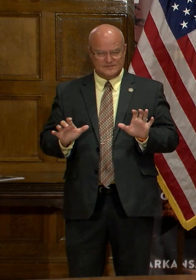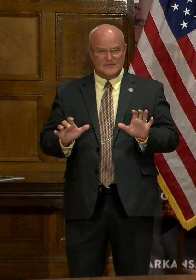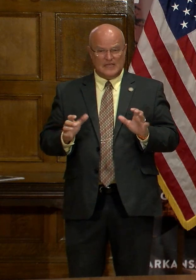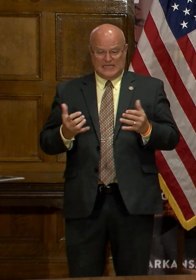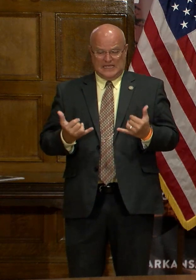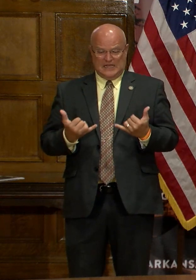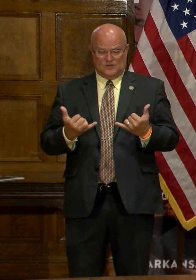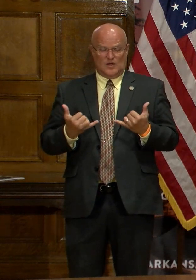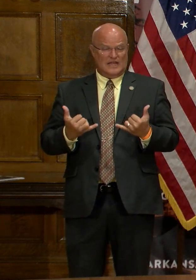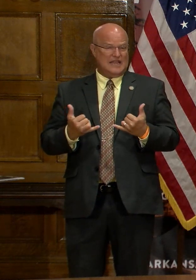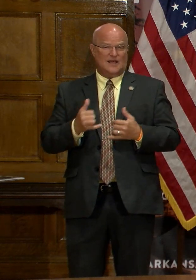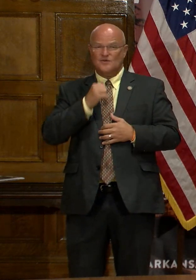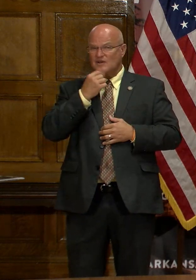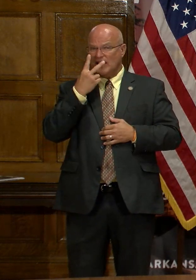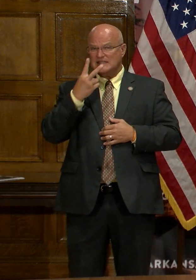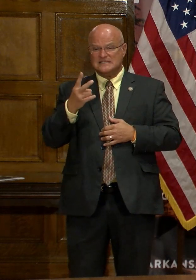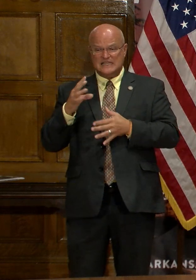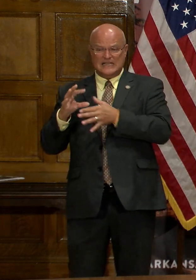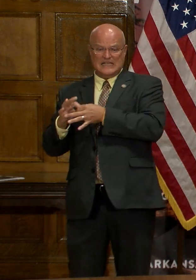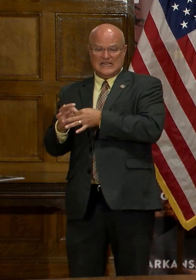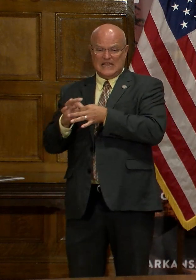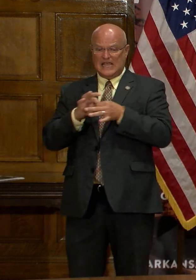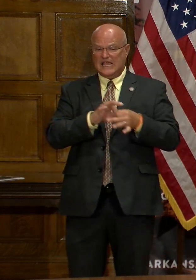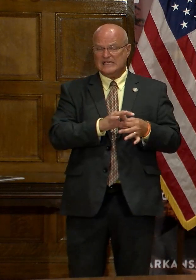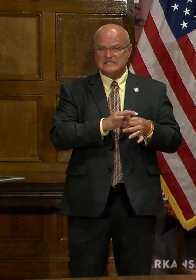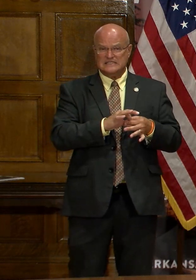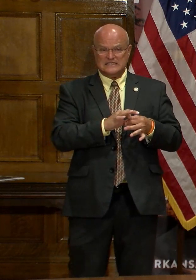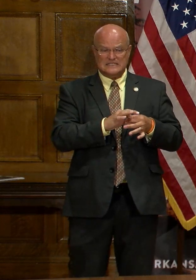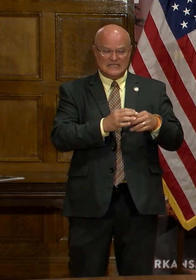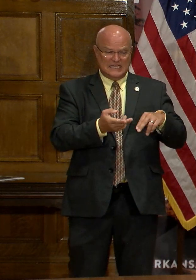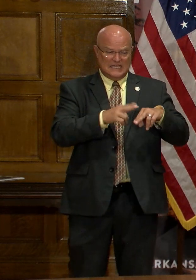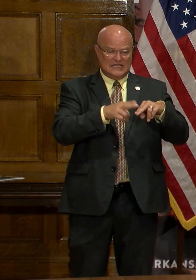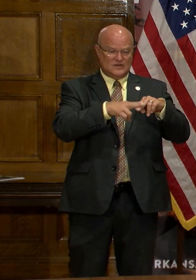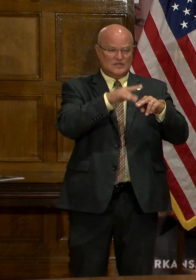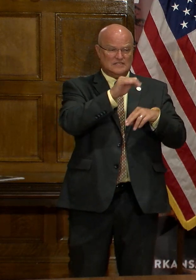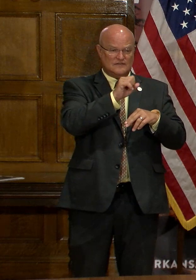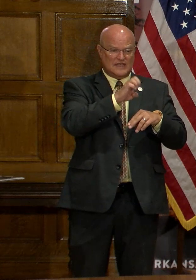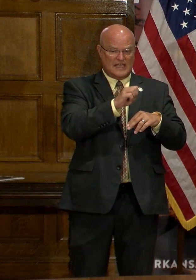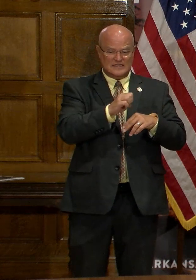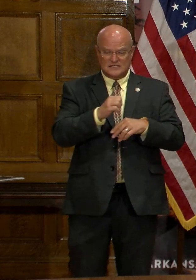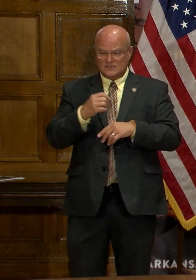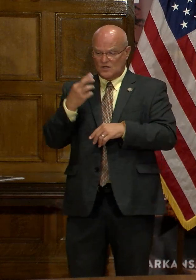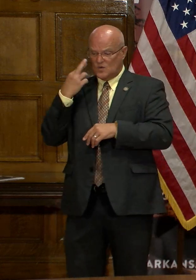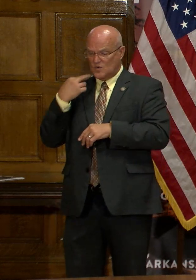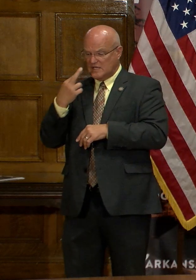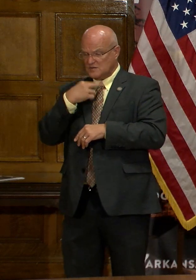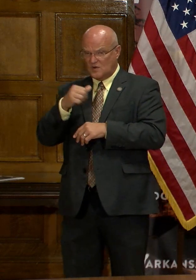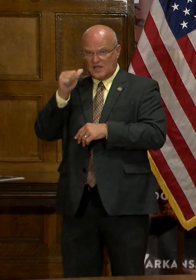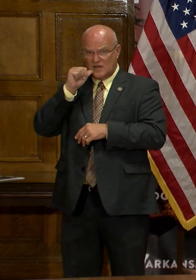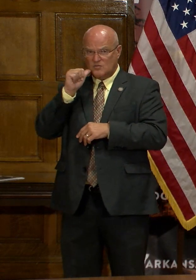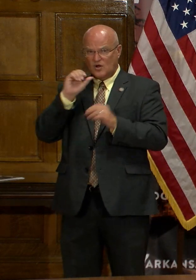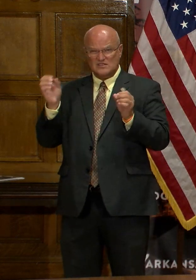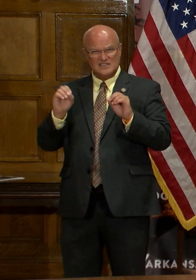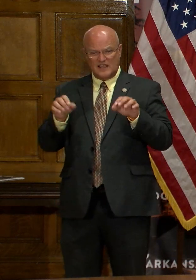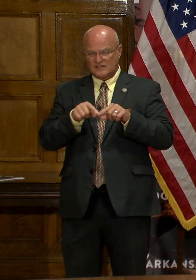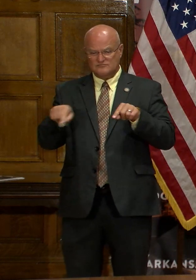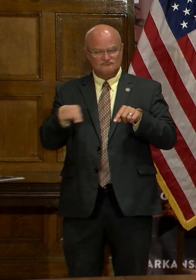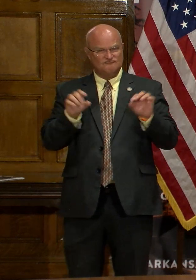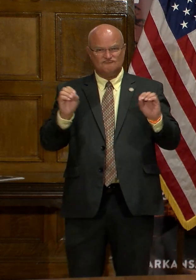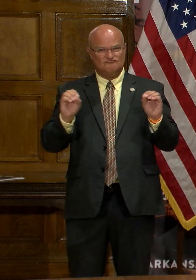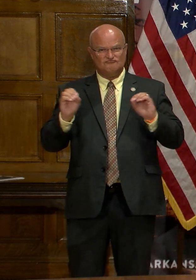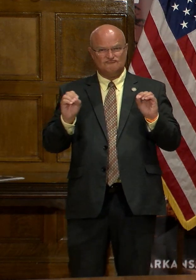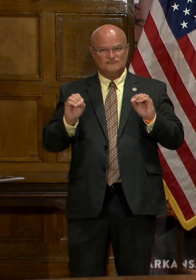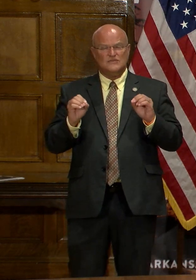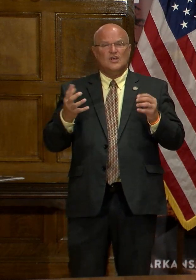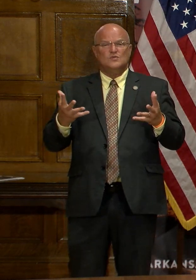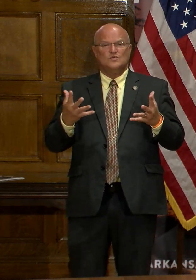at this time, we're not seeing any connection to an increase in cases from those economic activities. That's